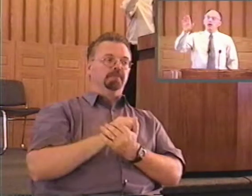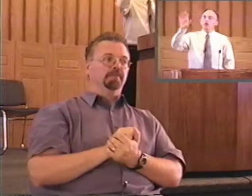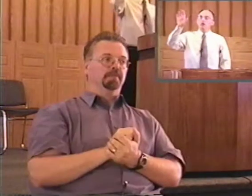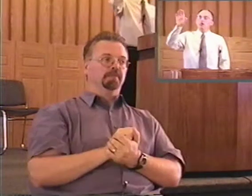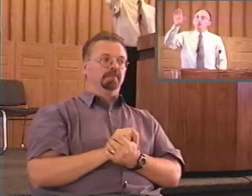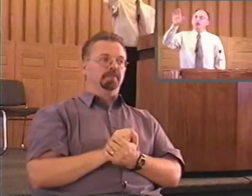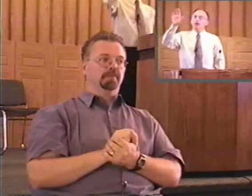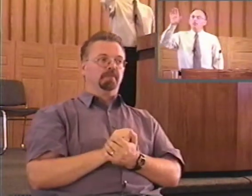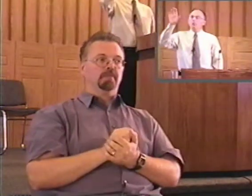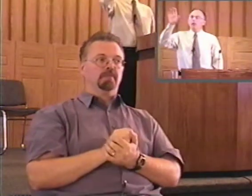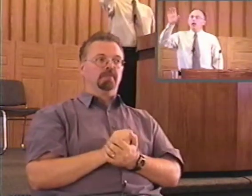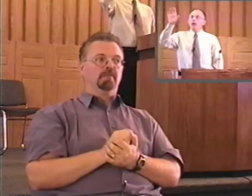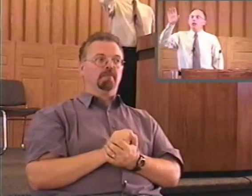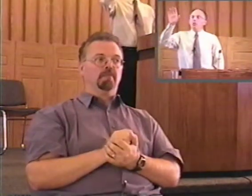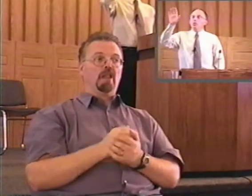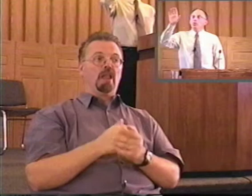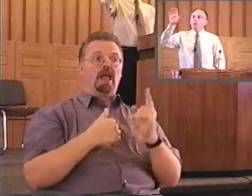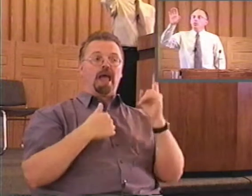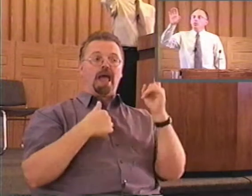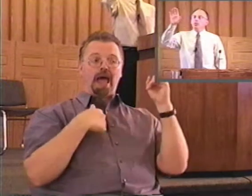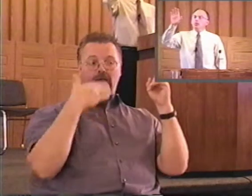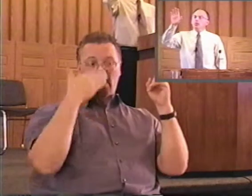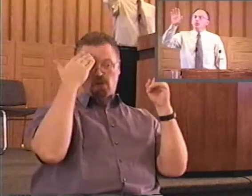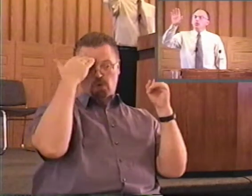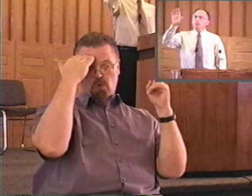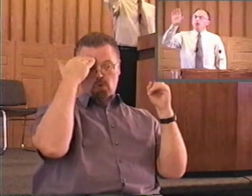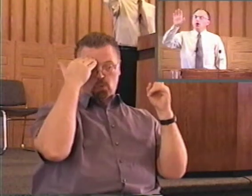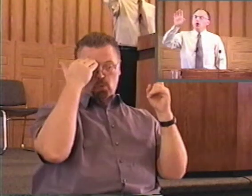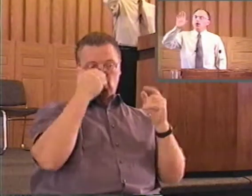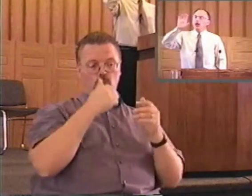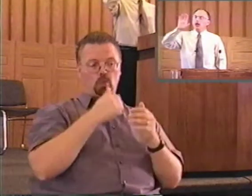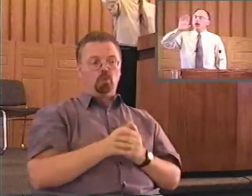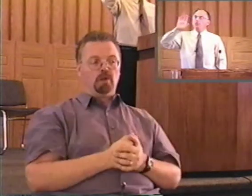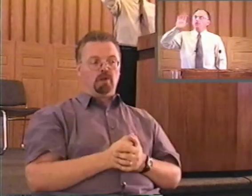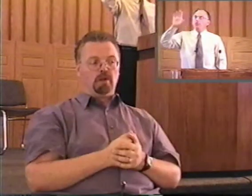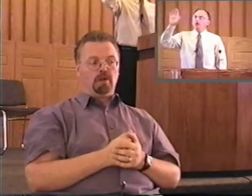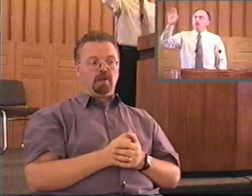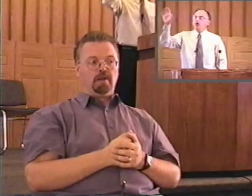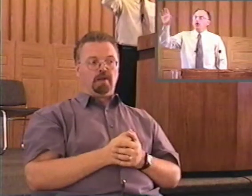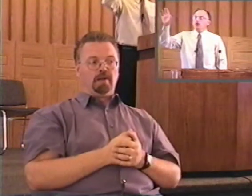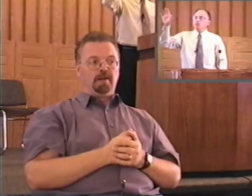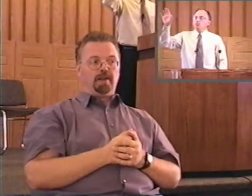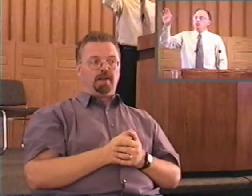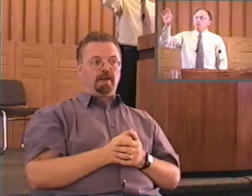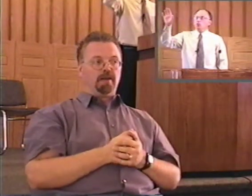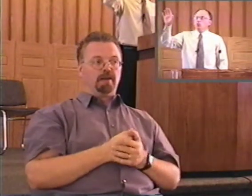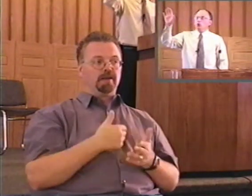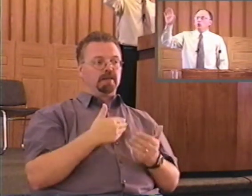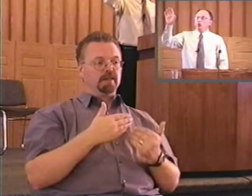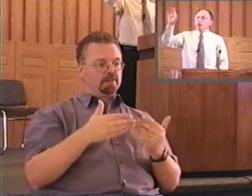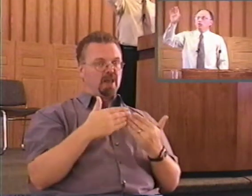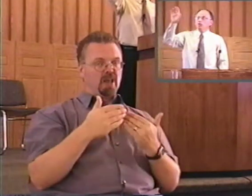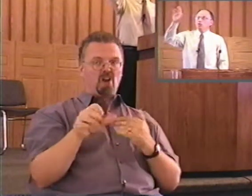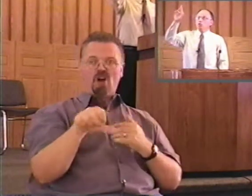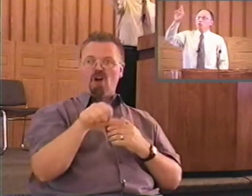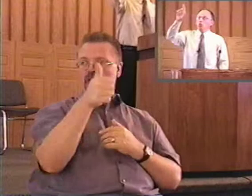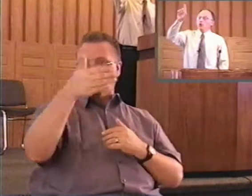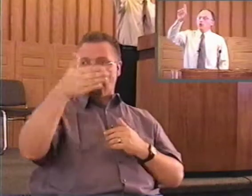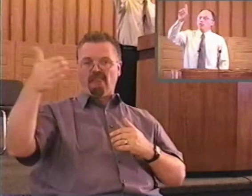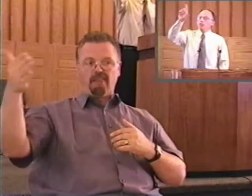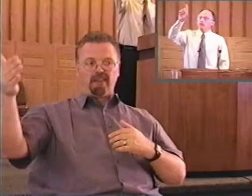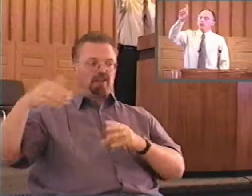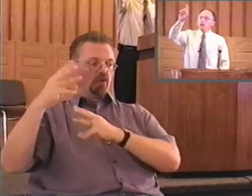Now I know, Abraham, that beyond everything else in this world, there